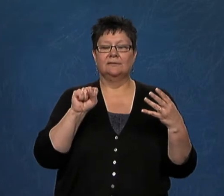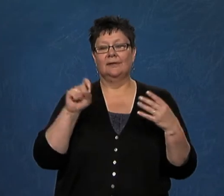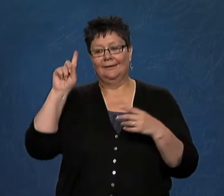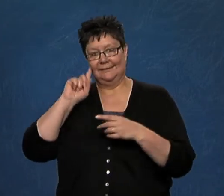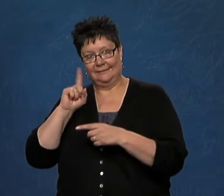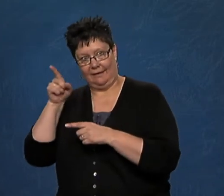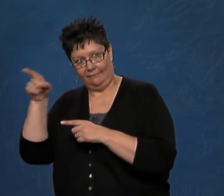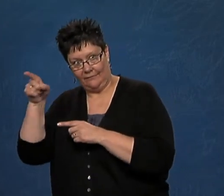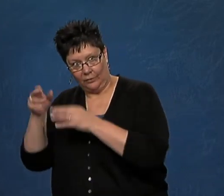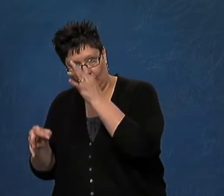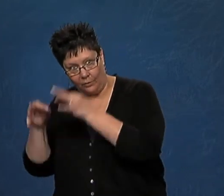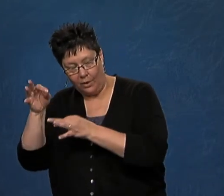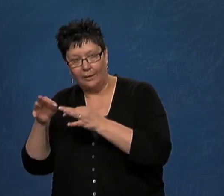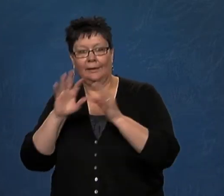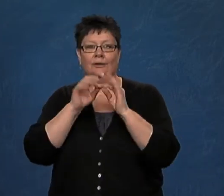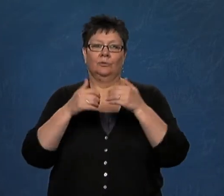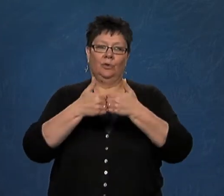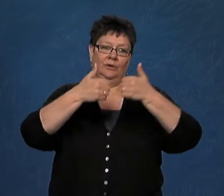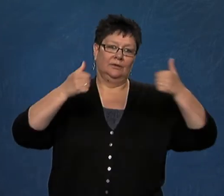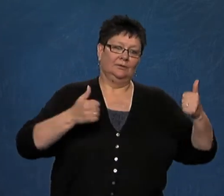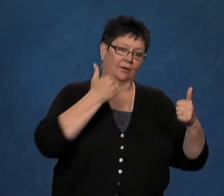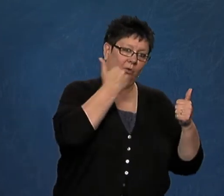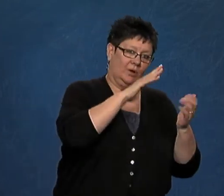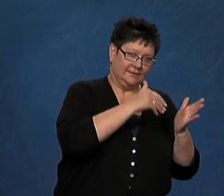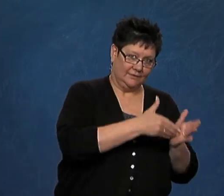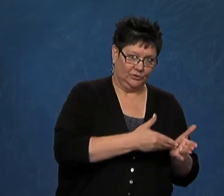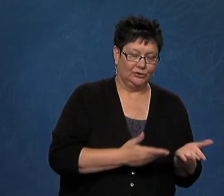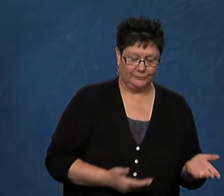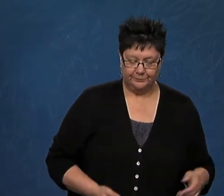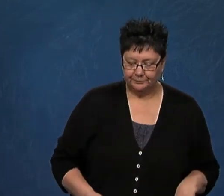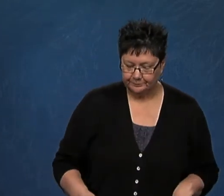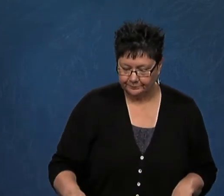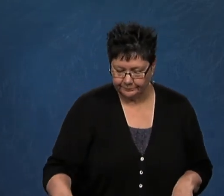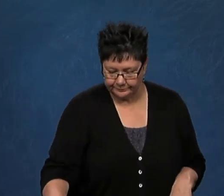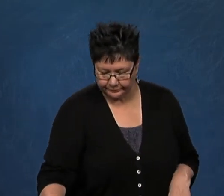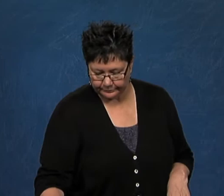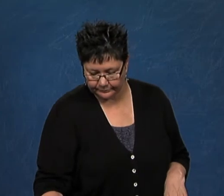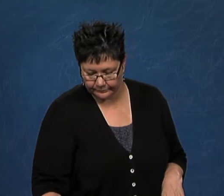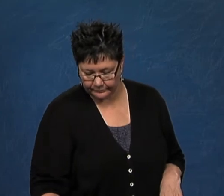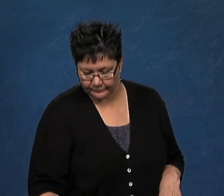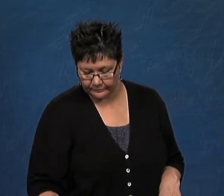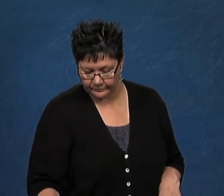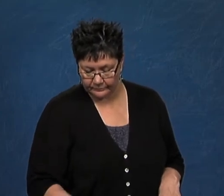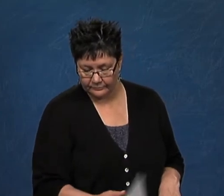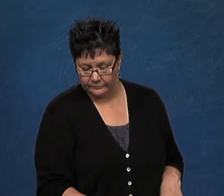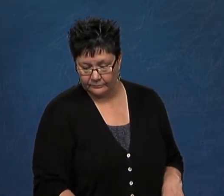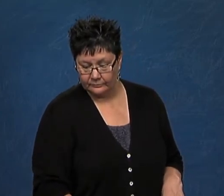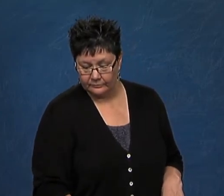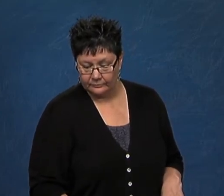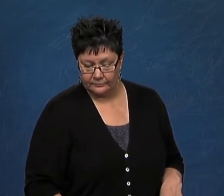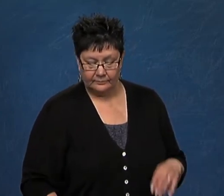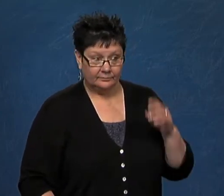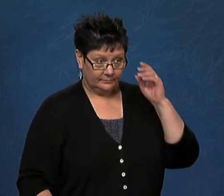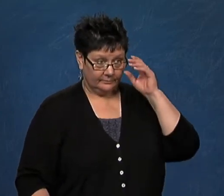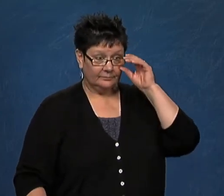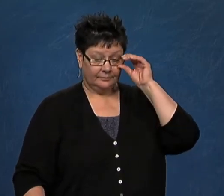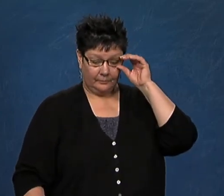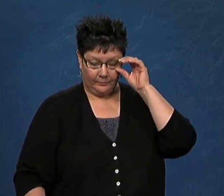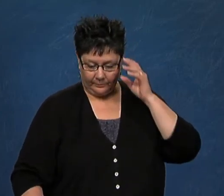being remote, or the interpreter being at the courthouse in a video relay